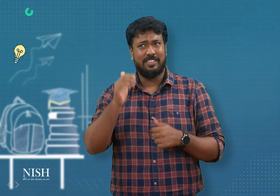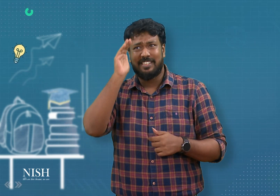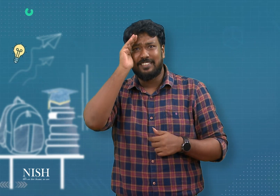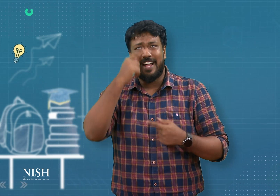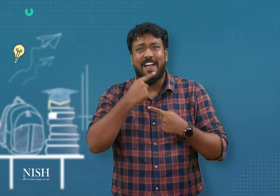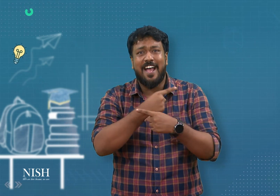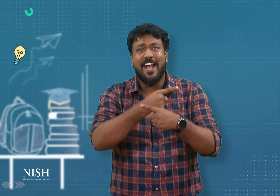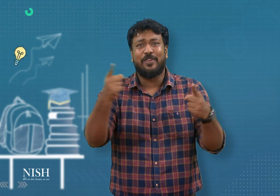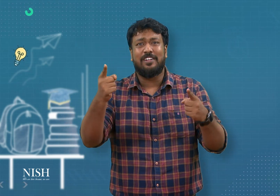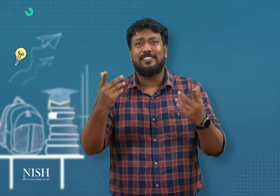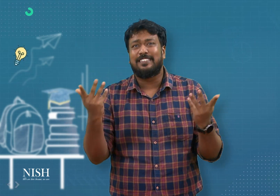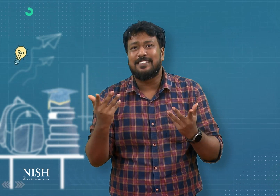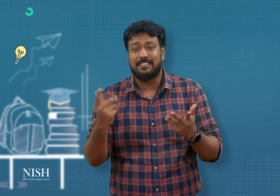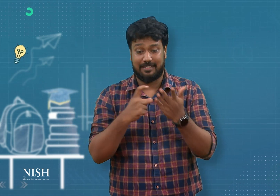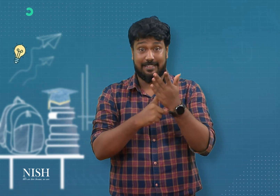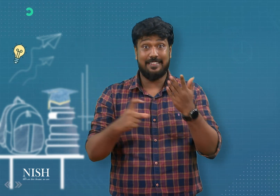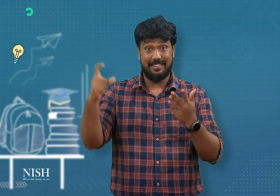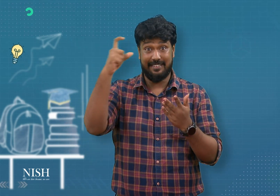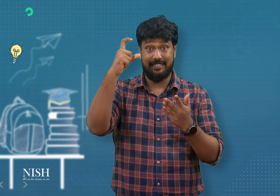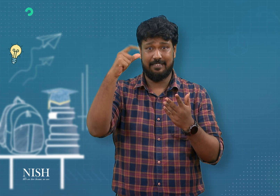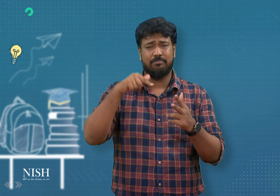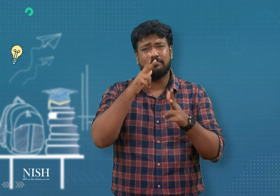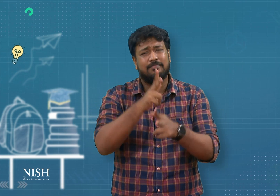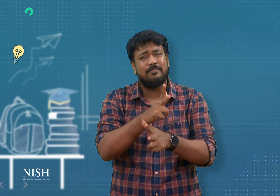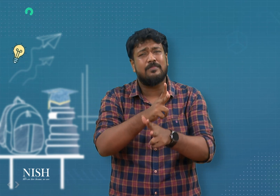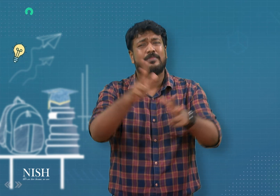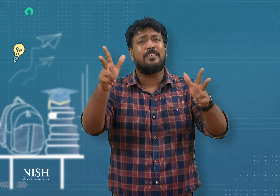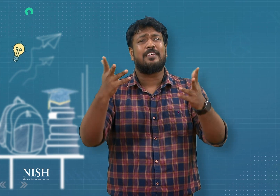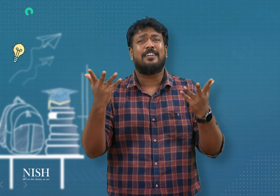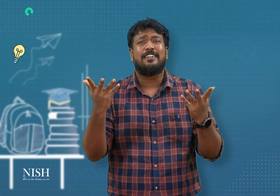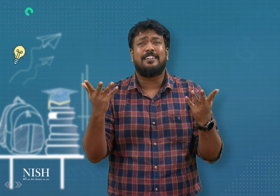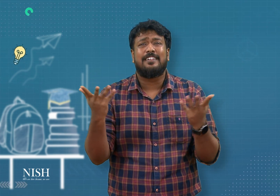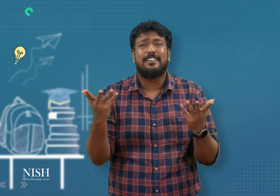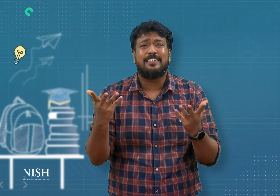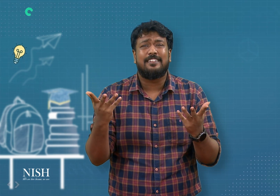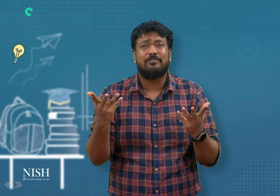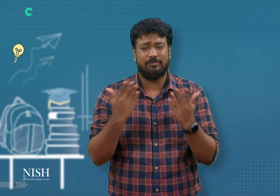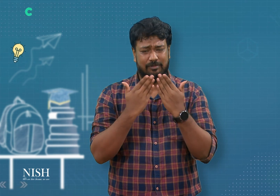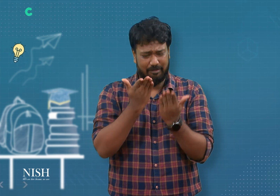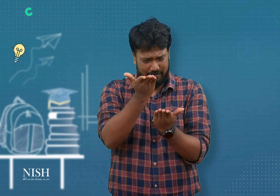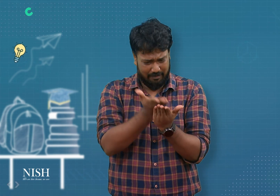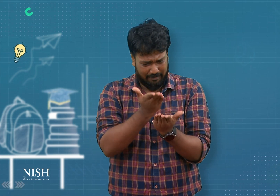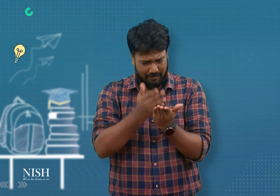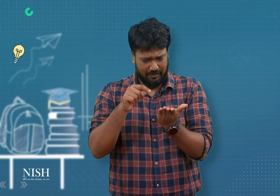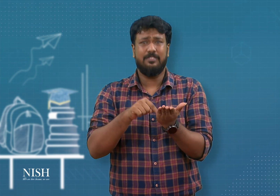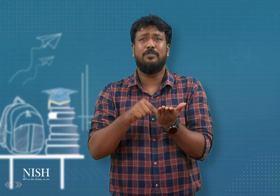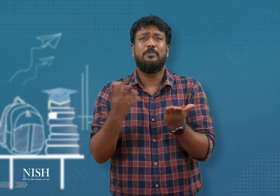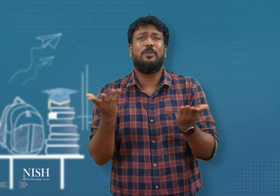Hello, here is some good news. RCI has invited application for DTISL course, Diploma